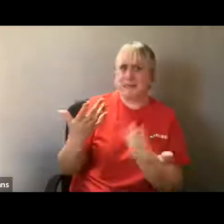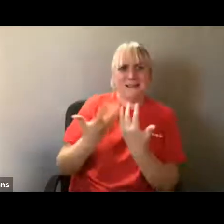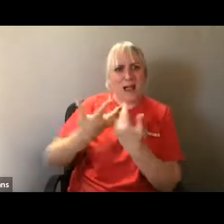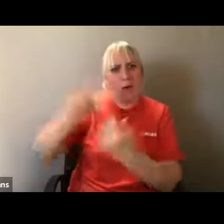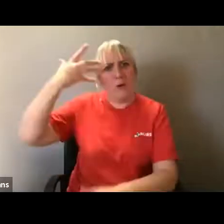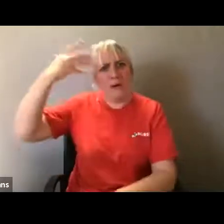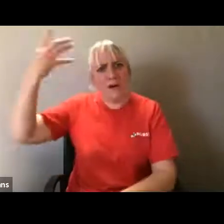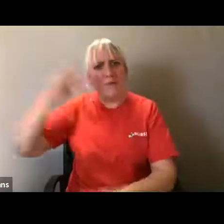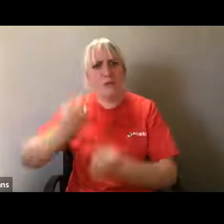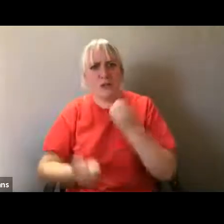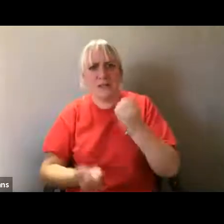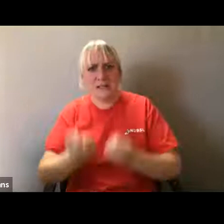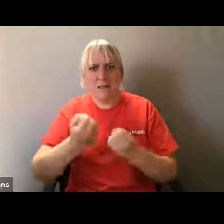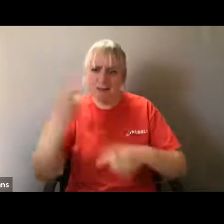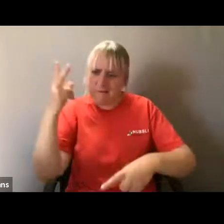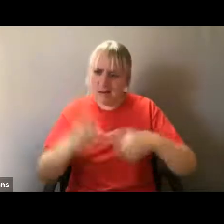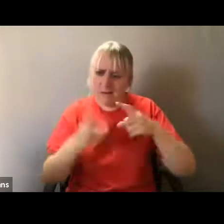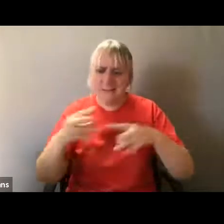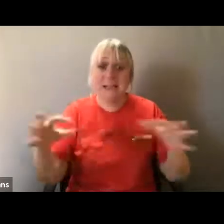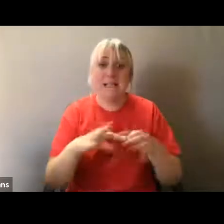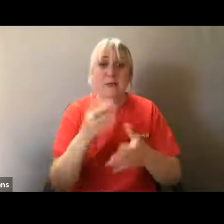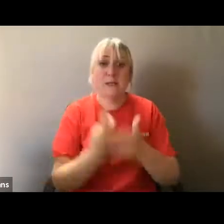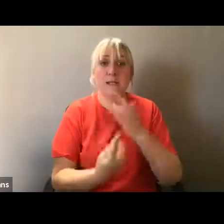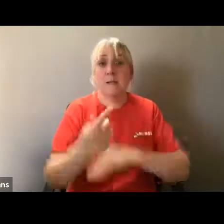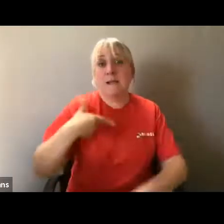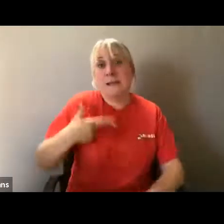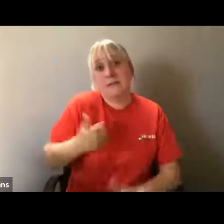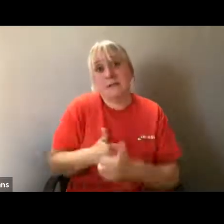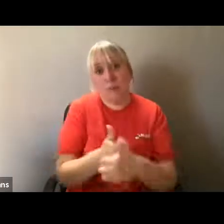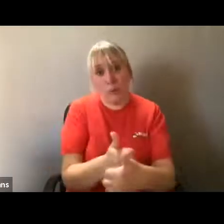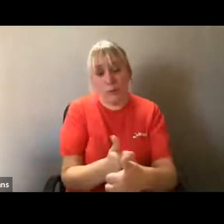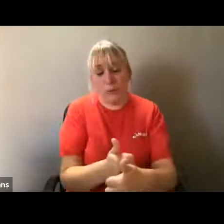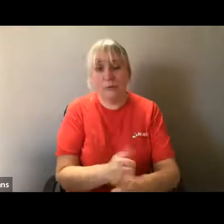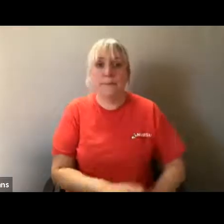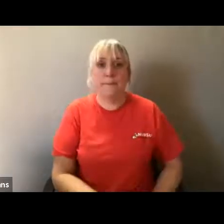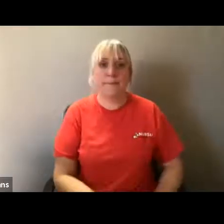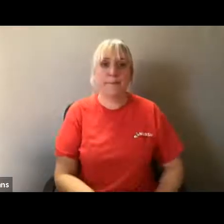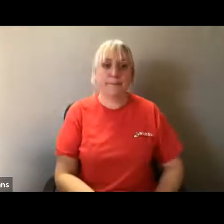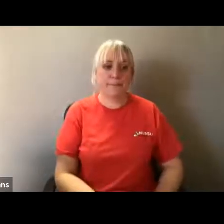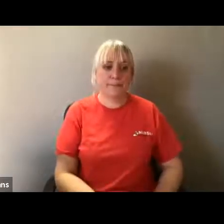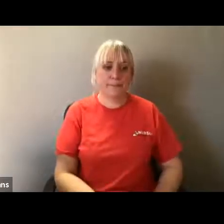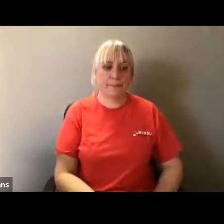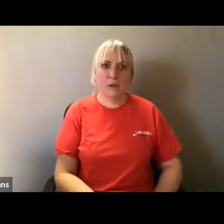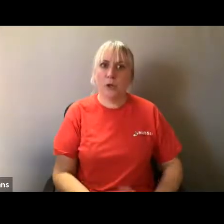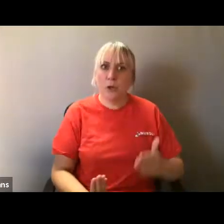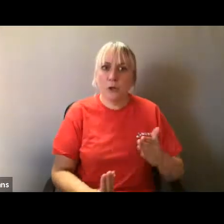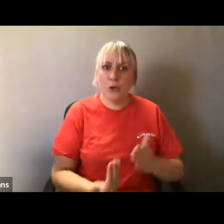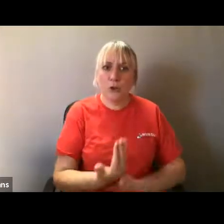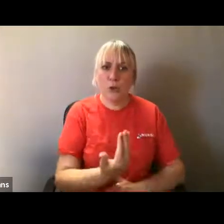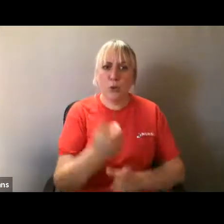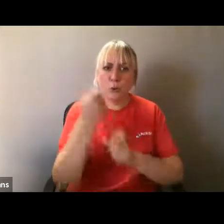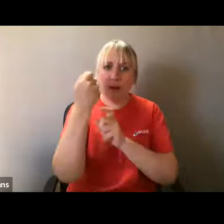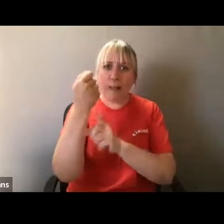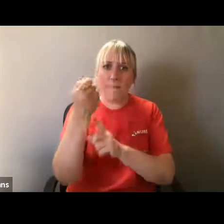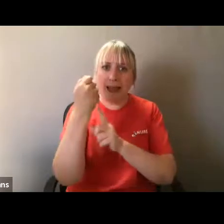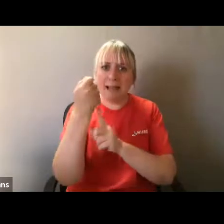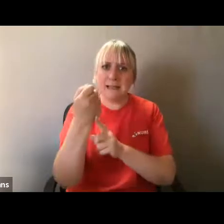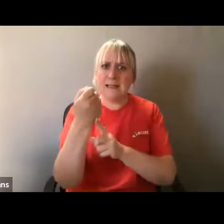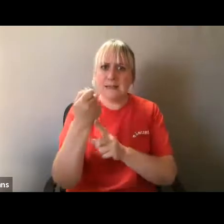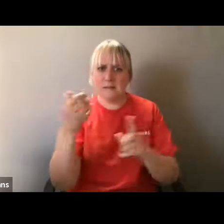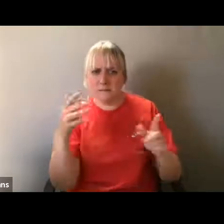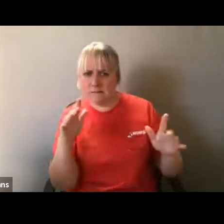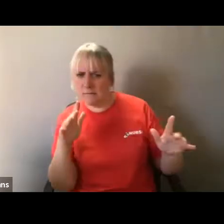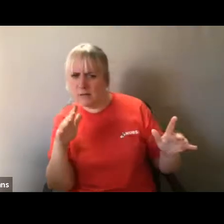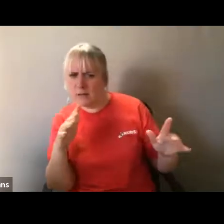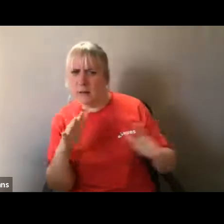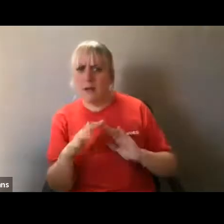for cutting independent living support. So this has led newer campaigners coming into political activity to be understandably